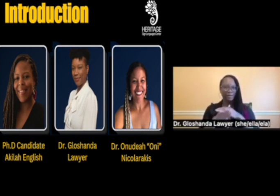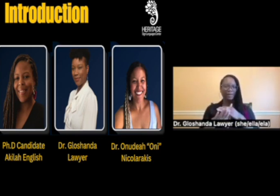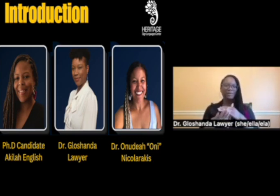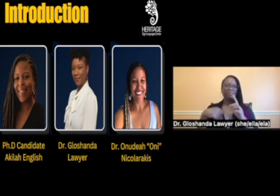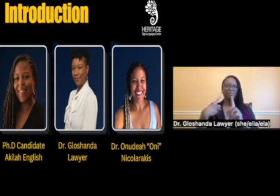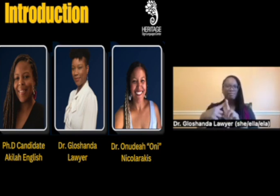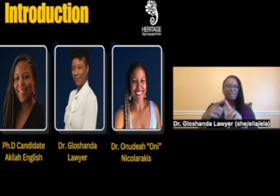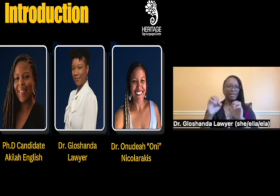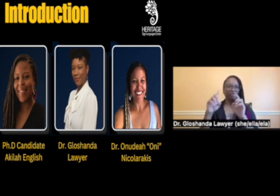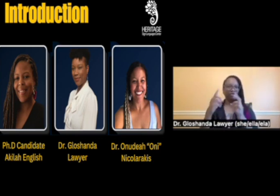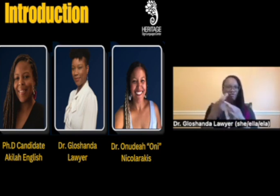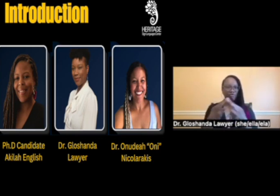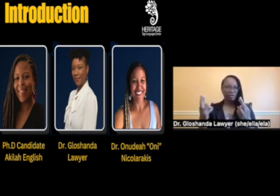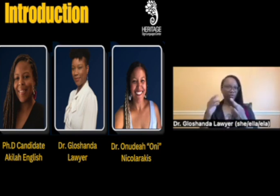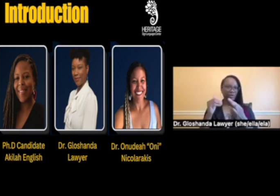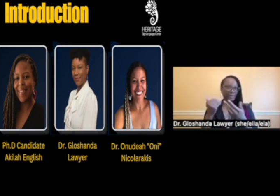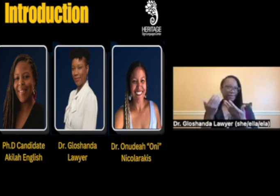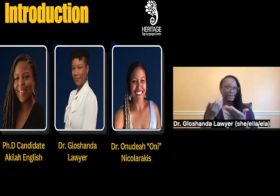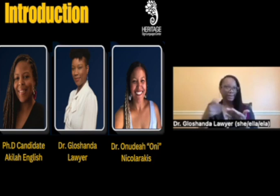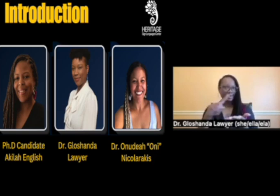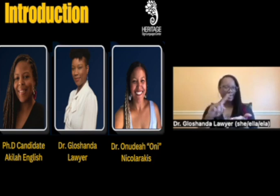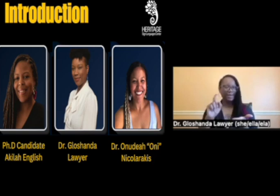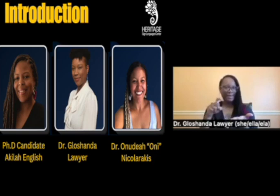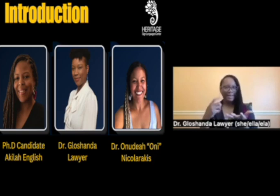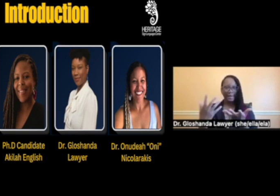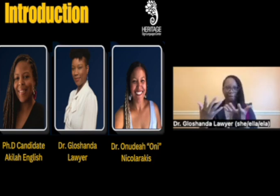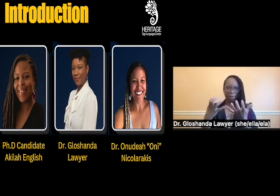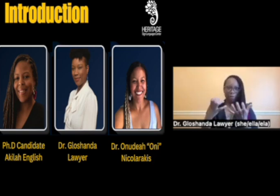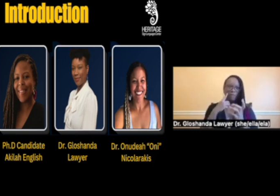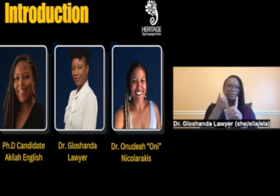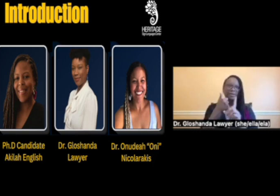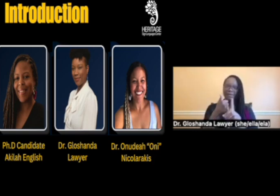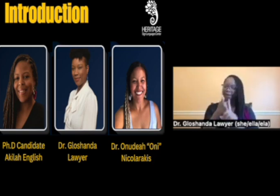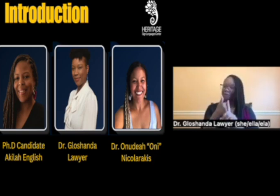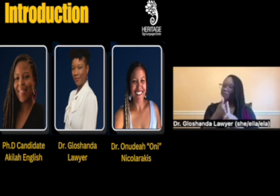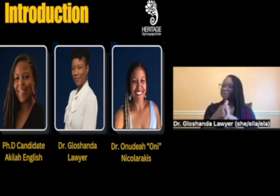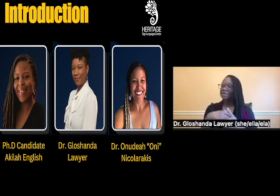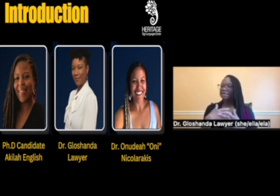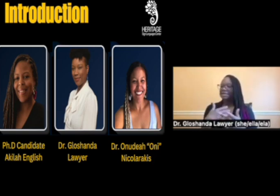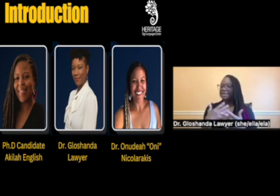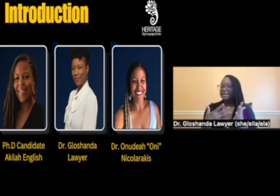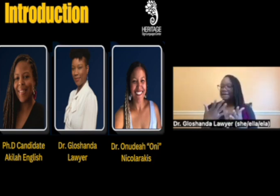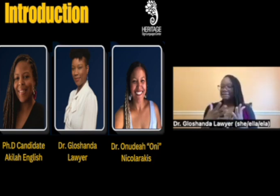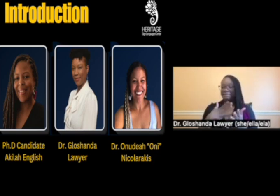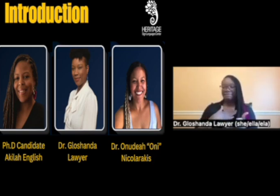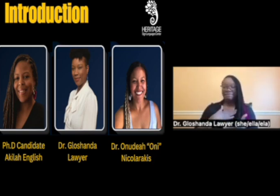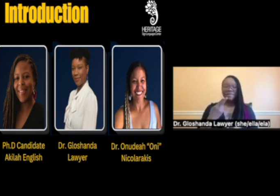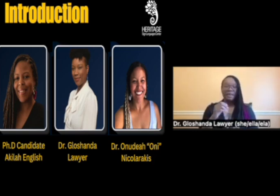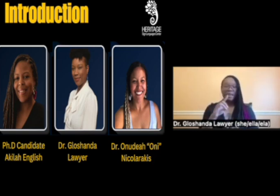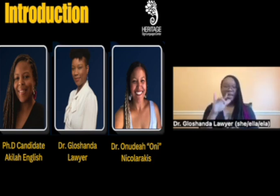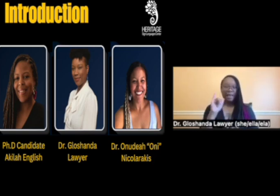blind individuals, a whole cadre of individuals, just making sure that they all have access is something that I'm interested in